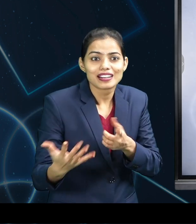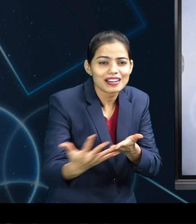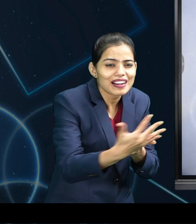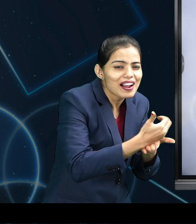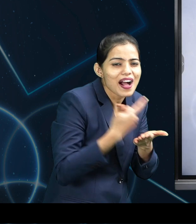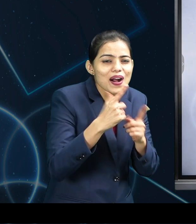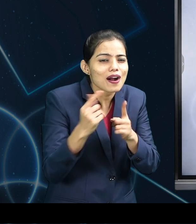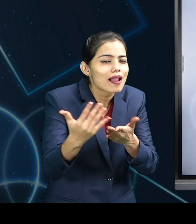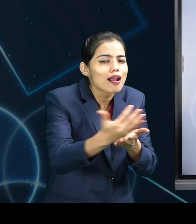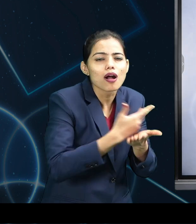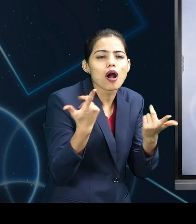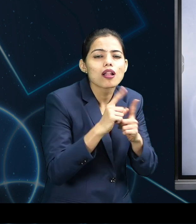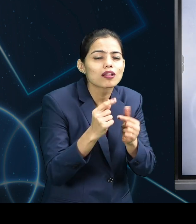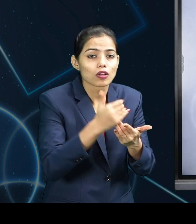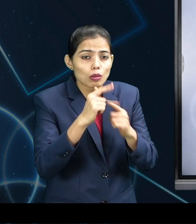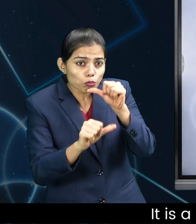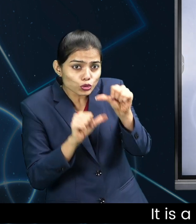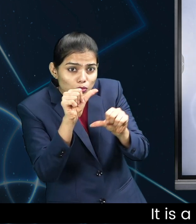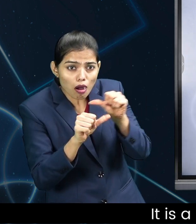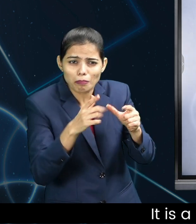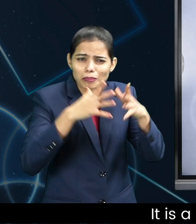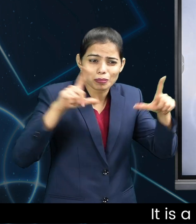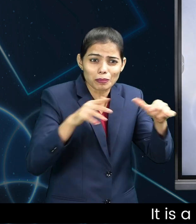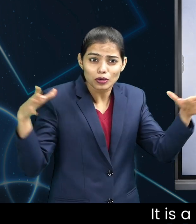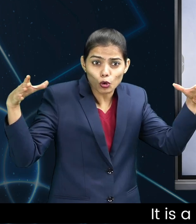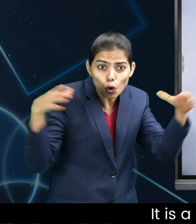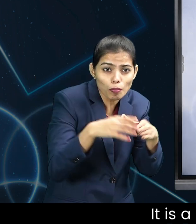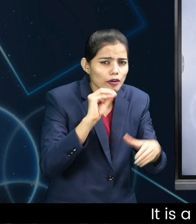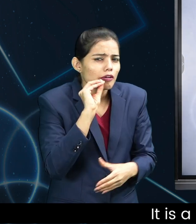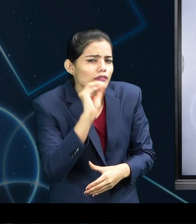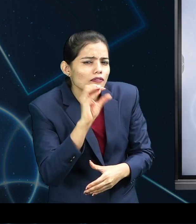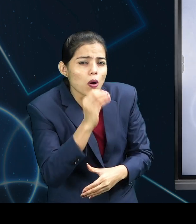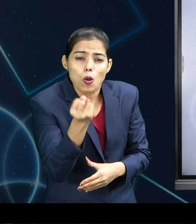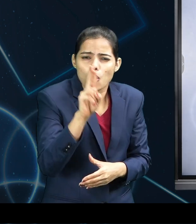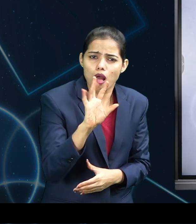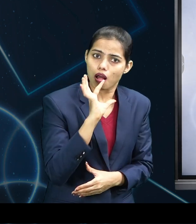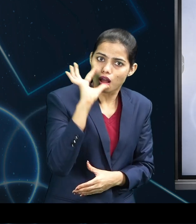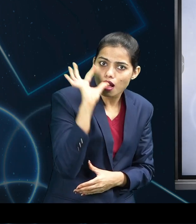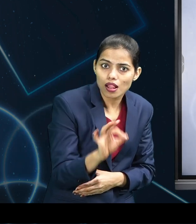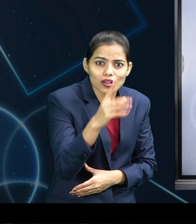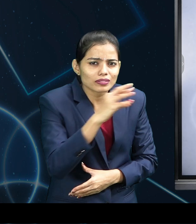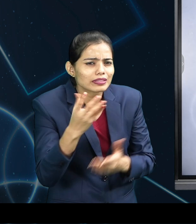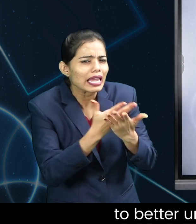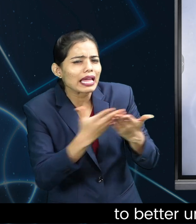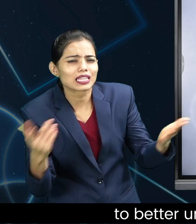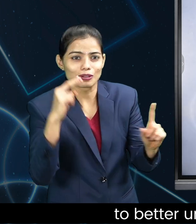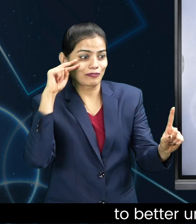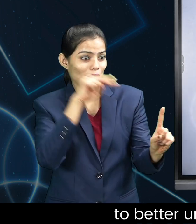Data collection. It is the process of gathering information or facts and even opinions to better